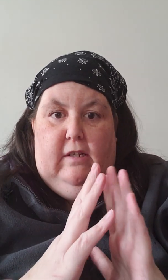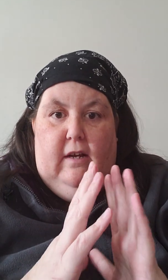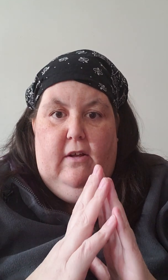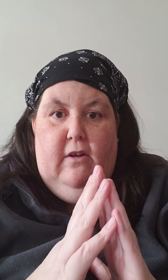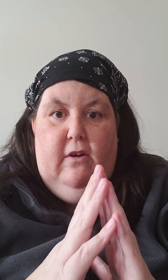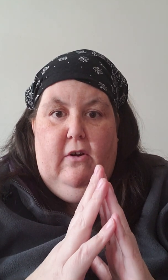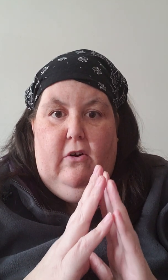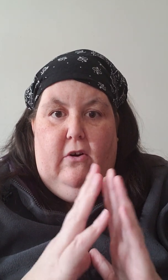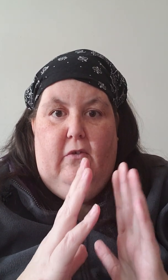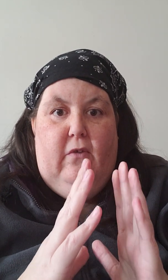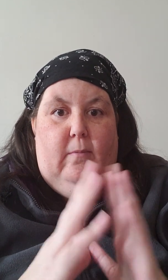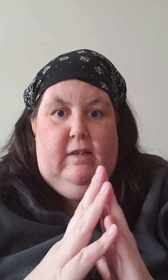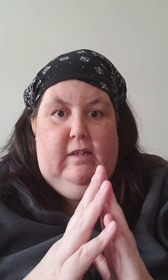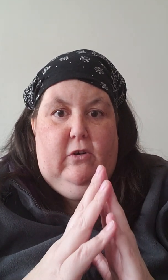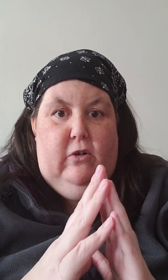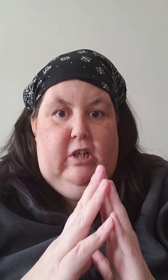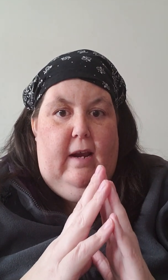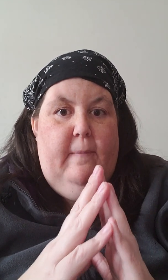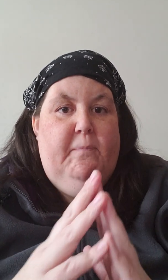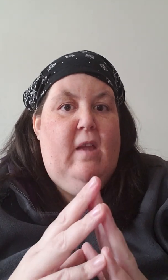Lisa from Lisa's Crochet.